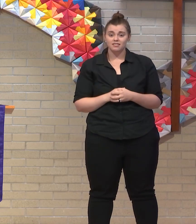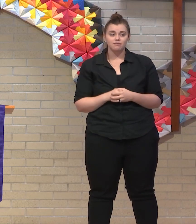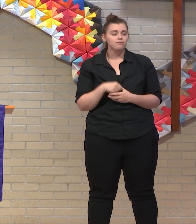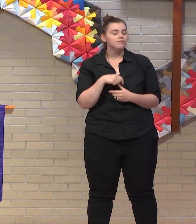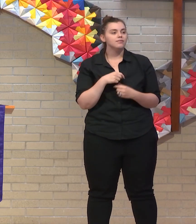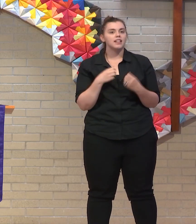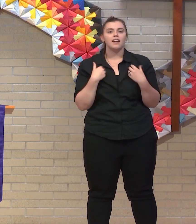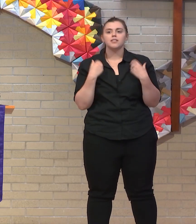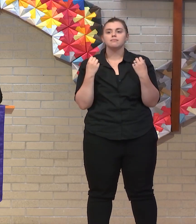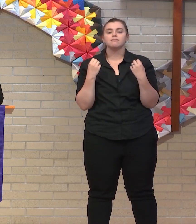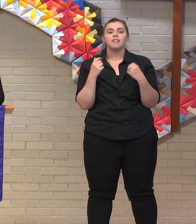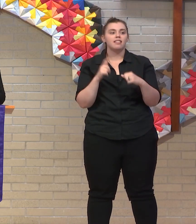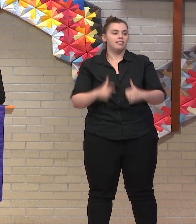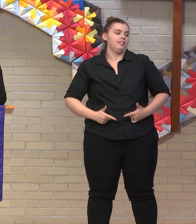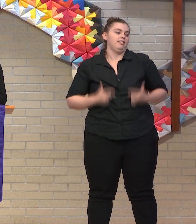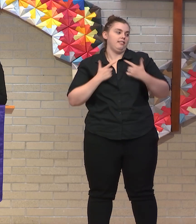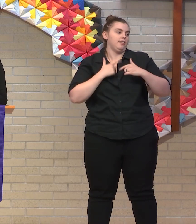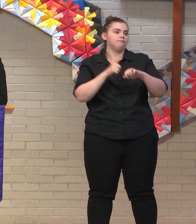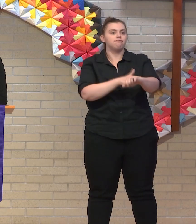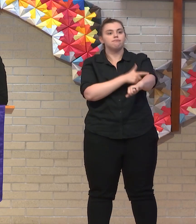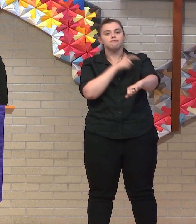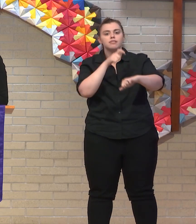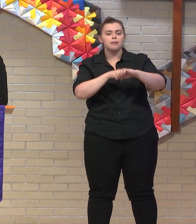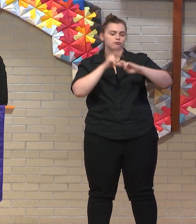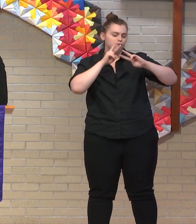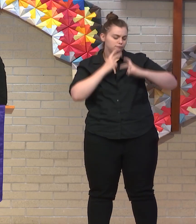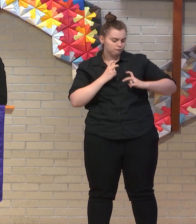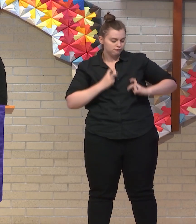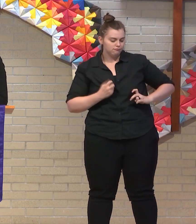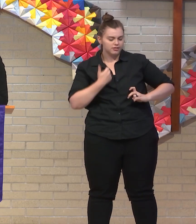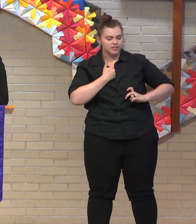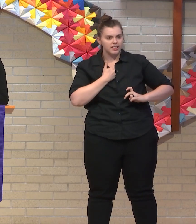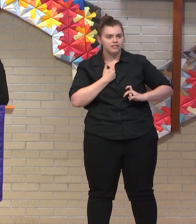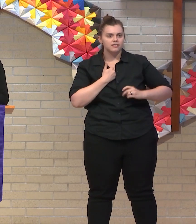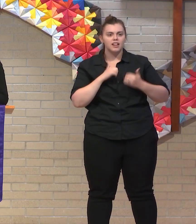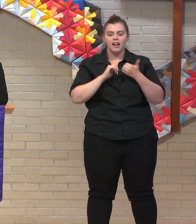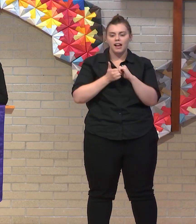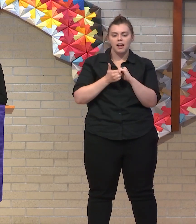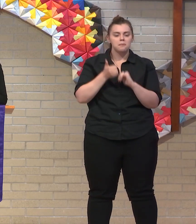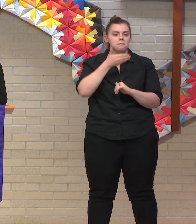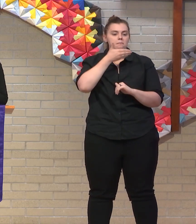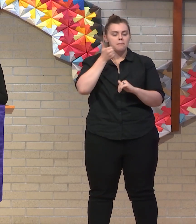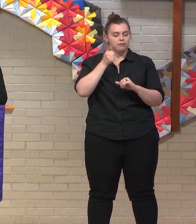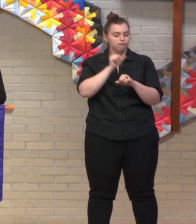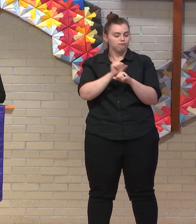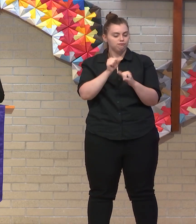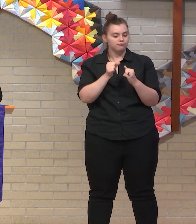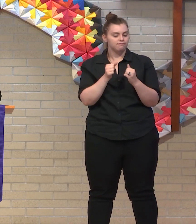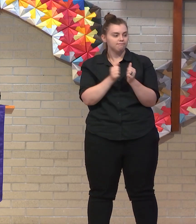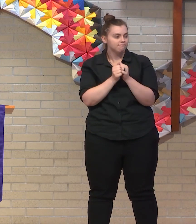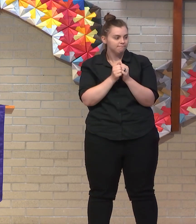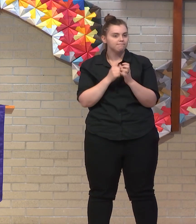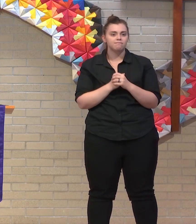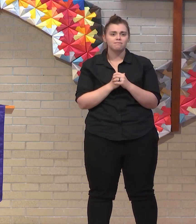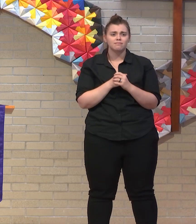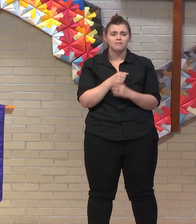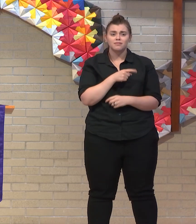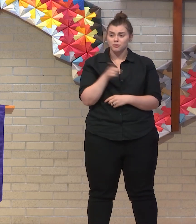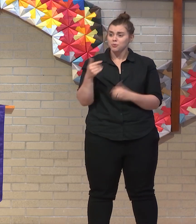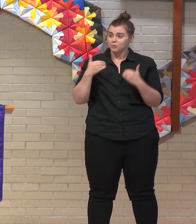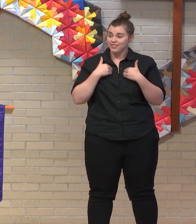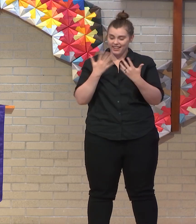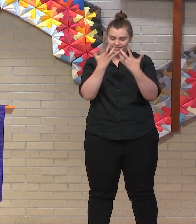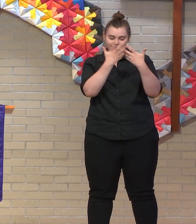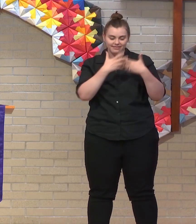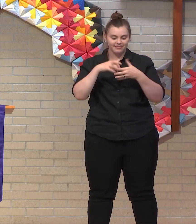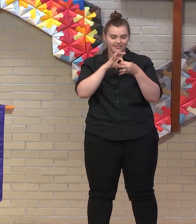many parts of yourself and how they work together to best effect. You have synergies within